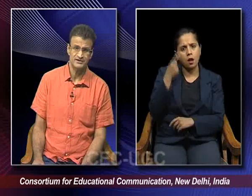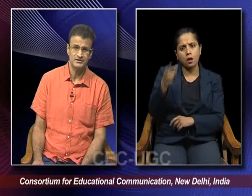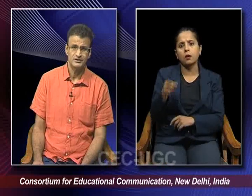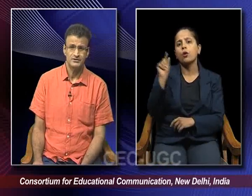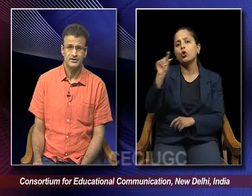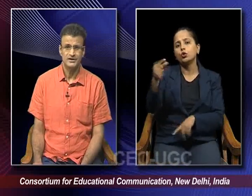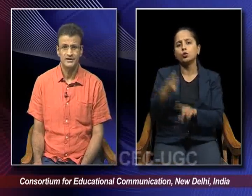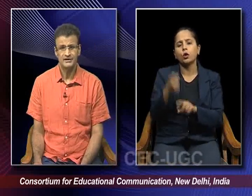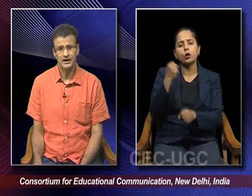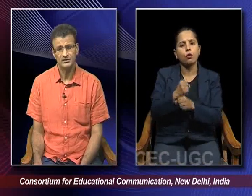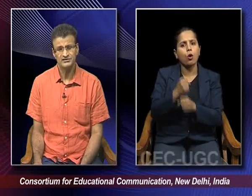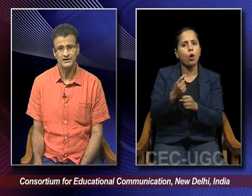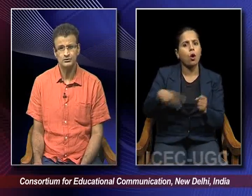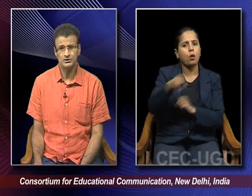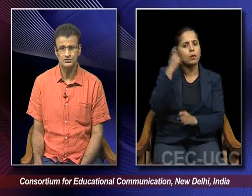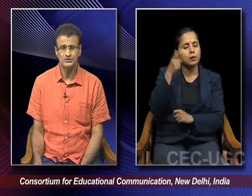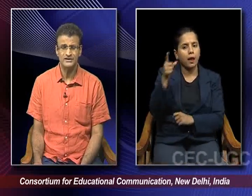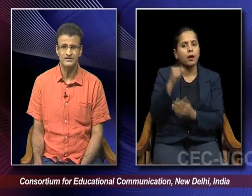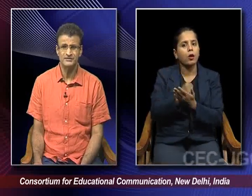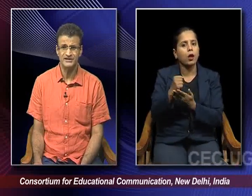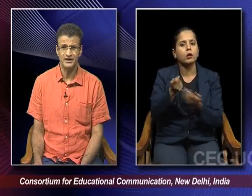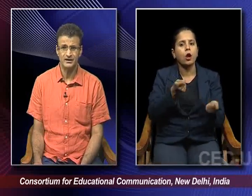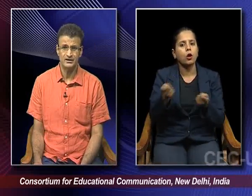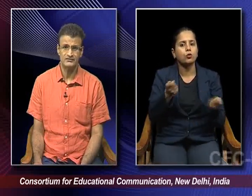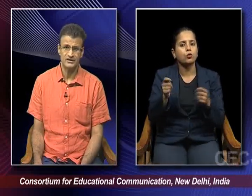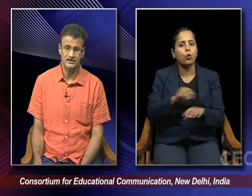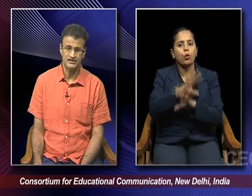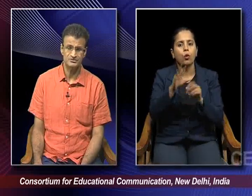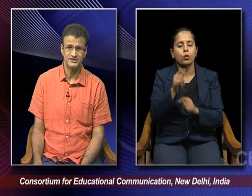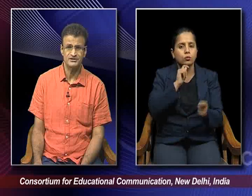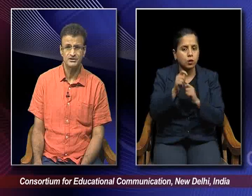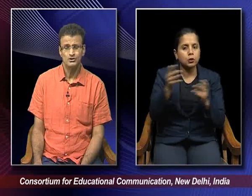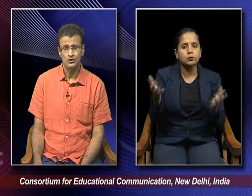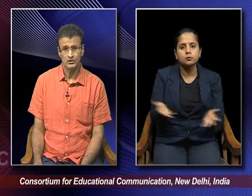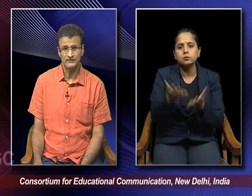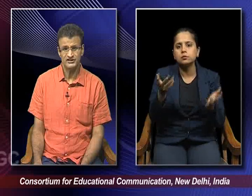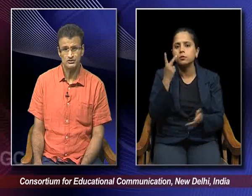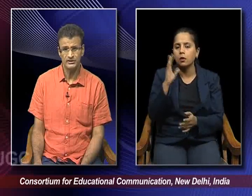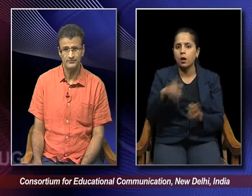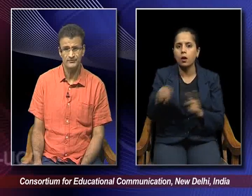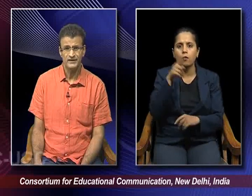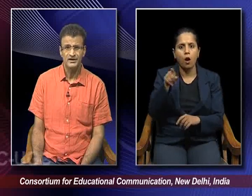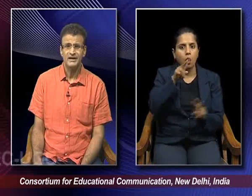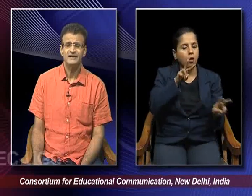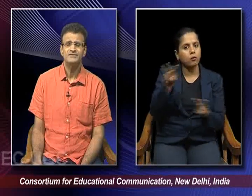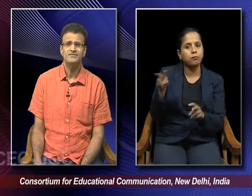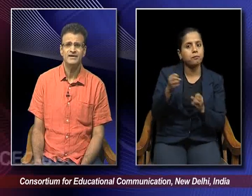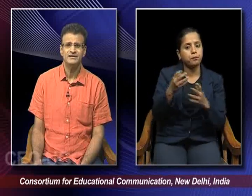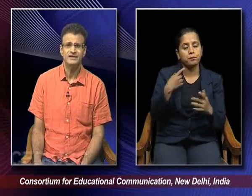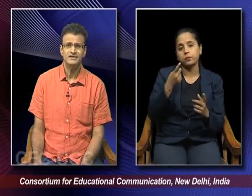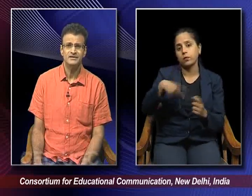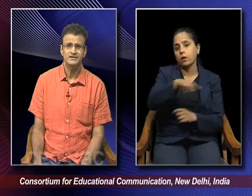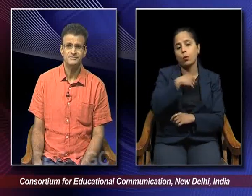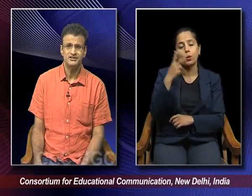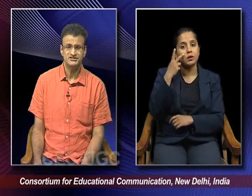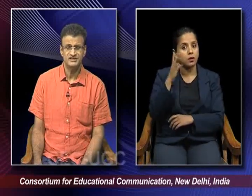government, and how it tried to control every media giving encouragement or coverage to him. And we find